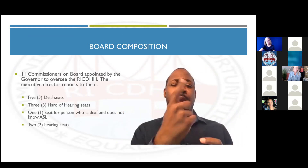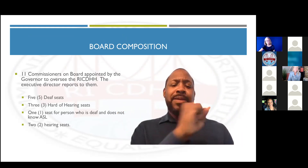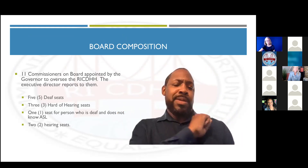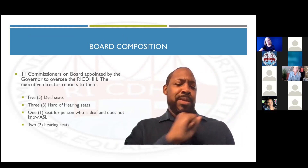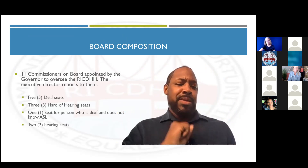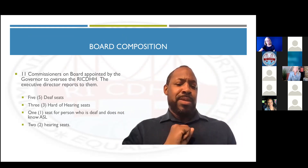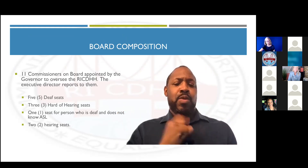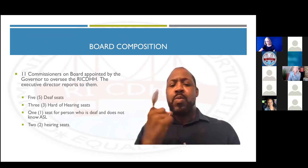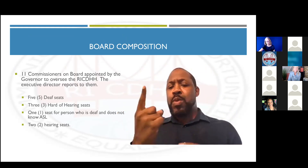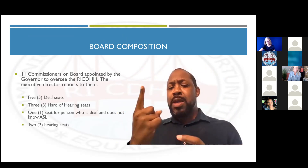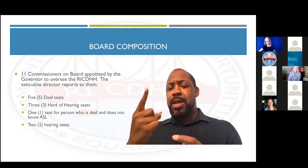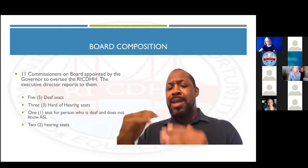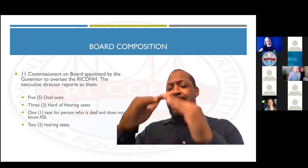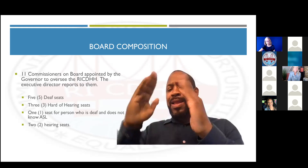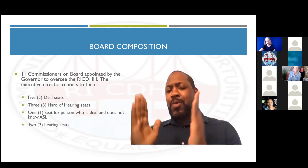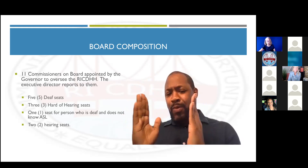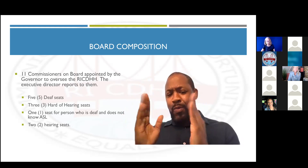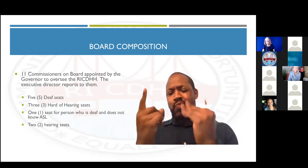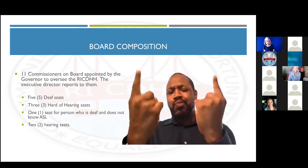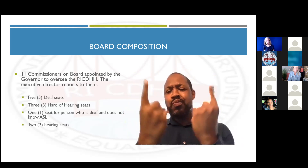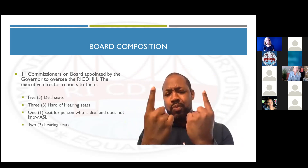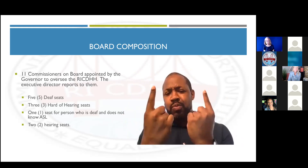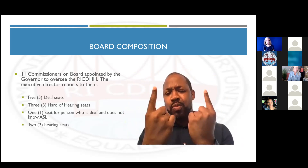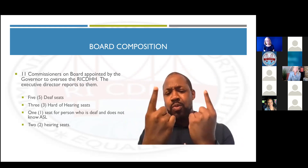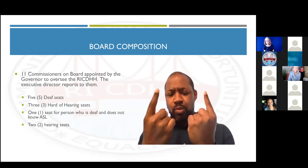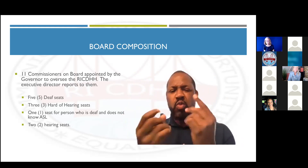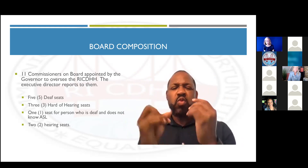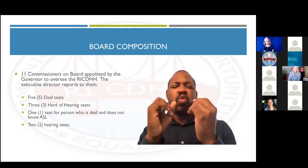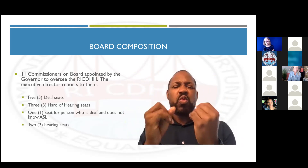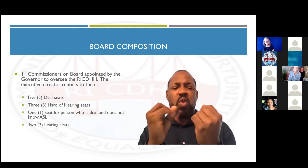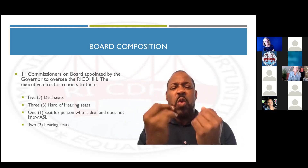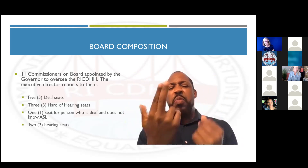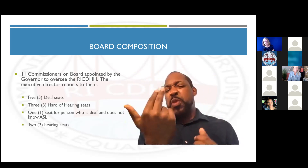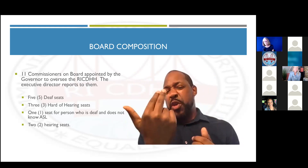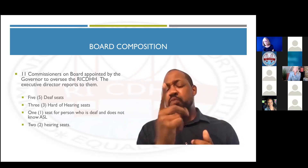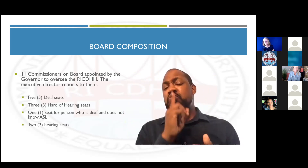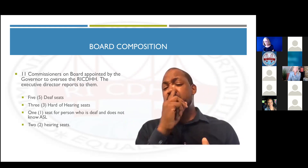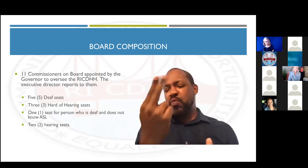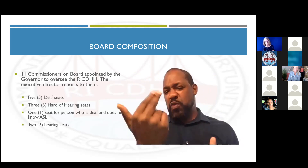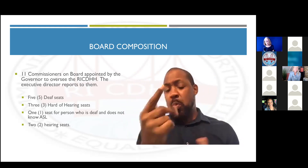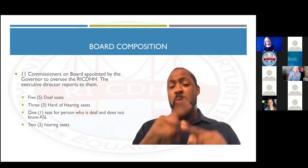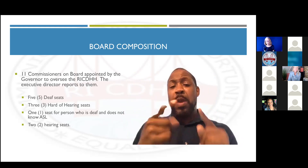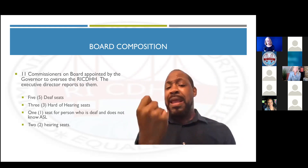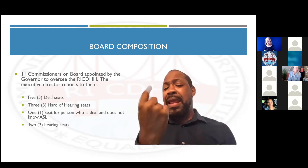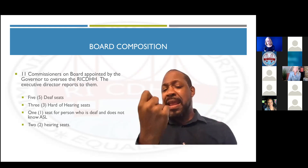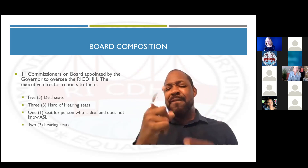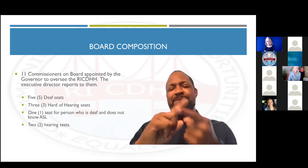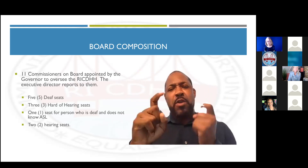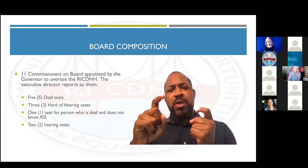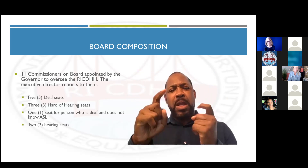them are for legislators. One is for a senator and one is for someone from the House of Representatives. So there are 13 seats